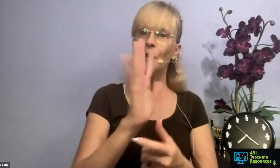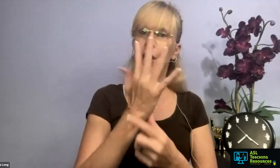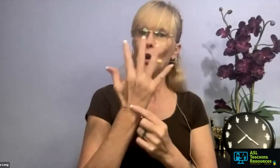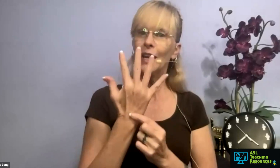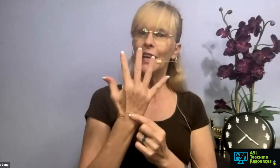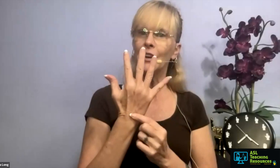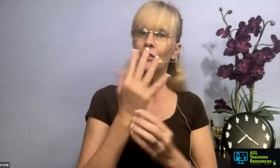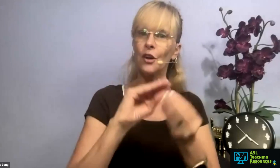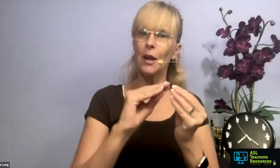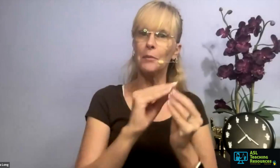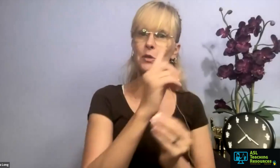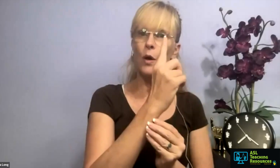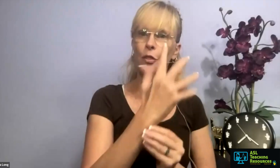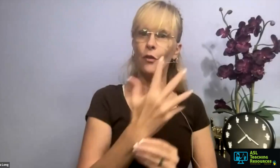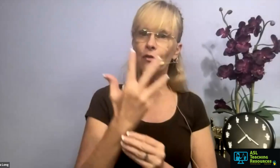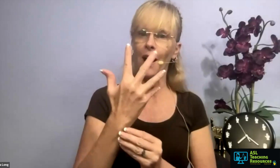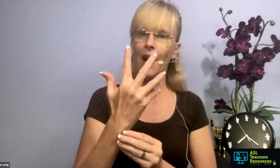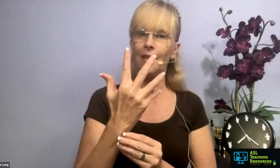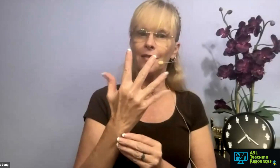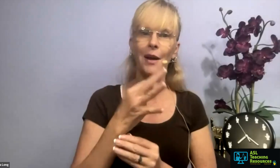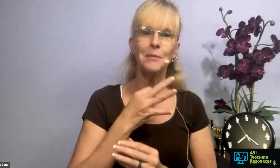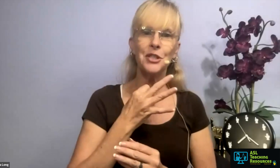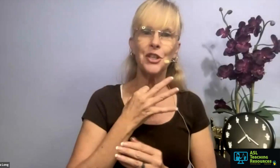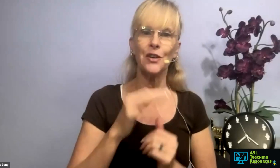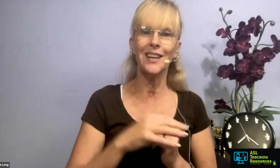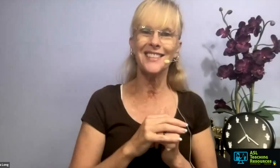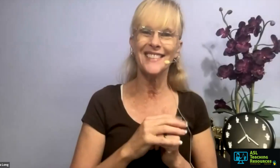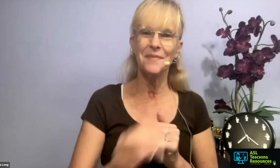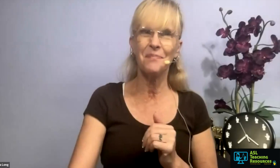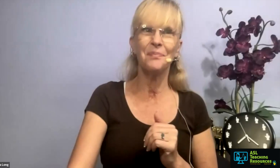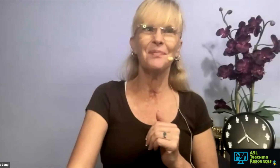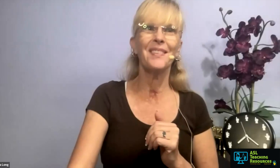or in for numbers 1 through 5? I'm just curious.